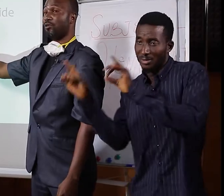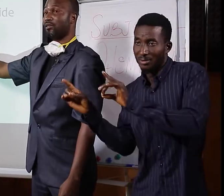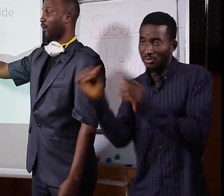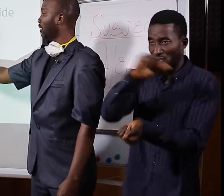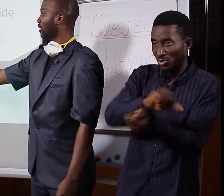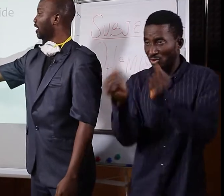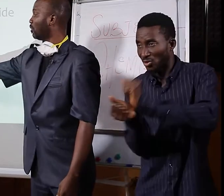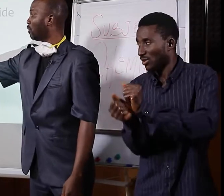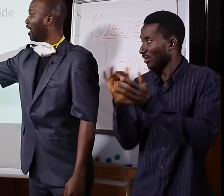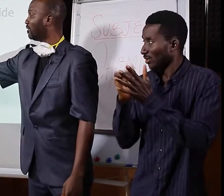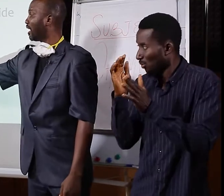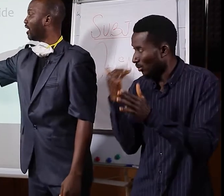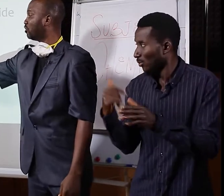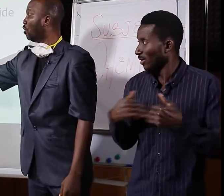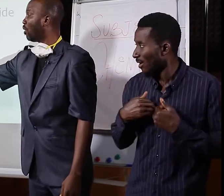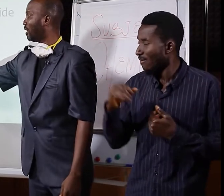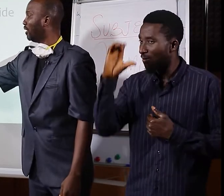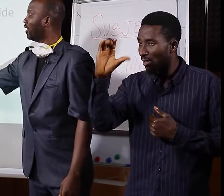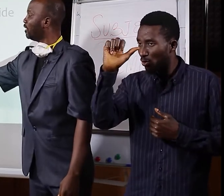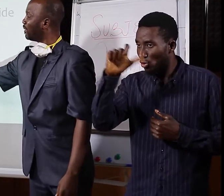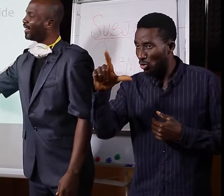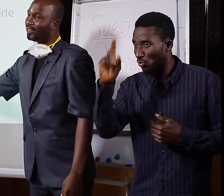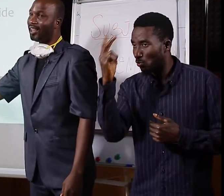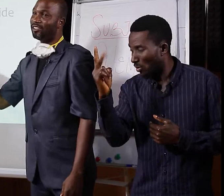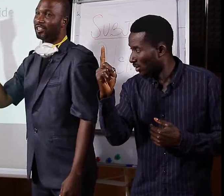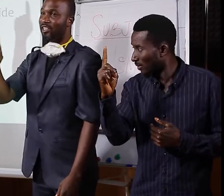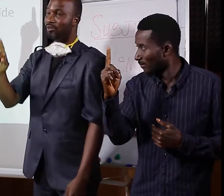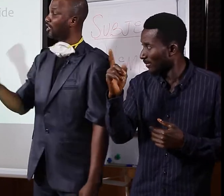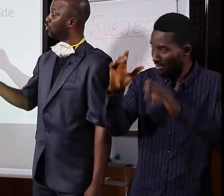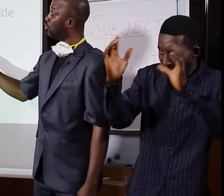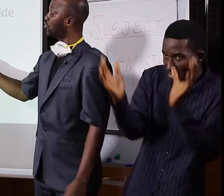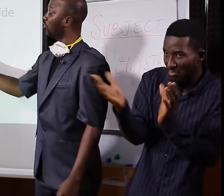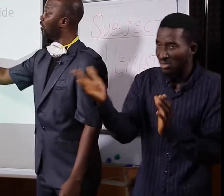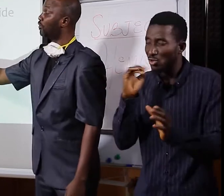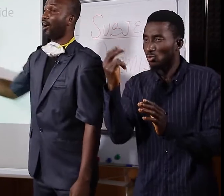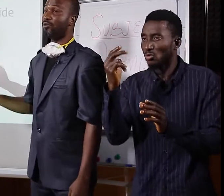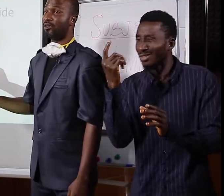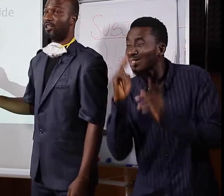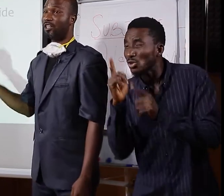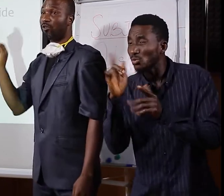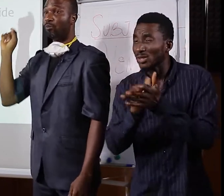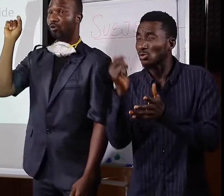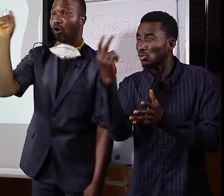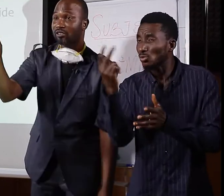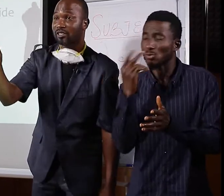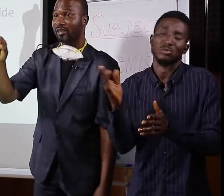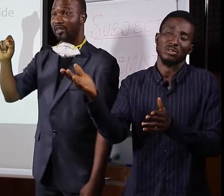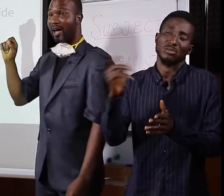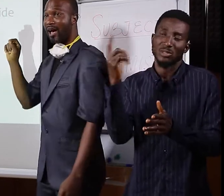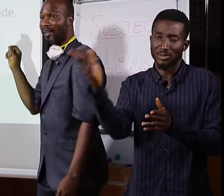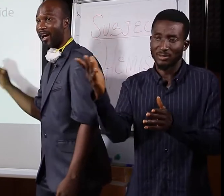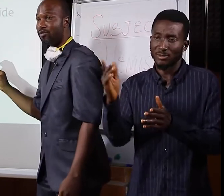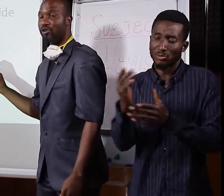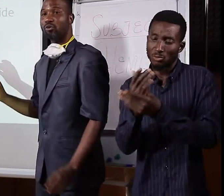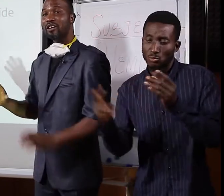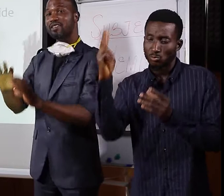give it to hydroxide. Now that's why we have there calcium 1. The bracket there is telling you that the 2 is not only for hydrogen, it's for both oxygen